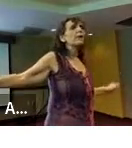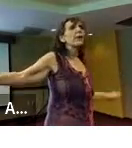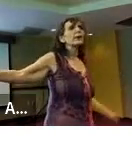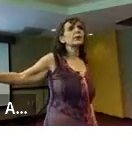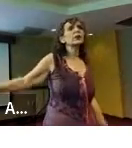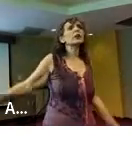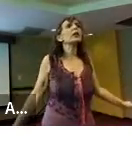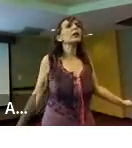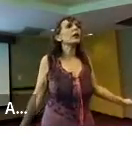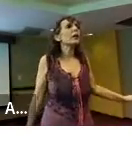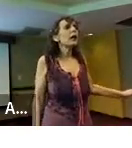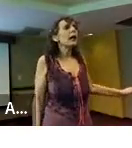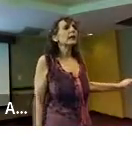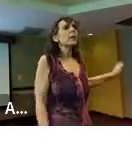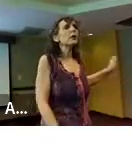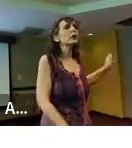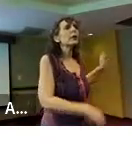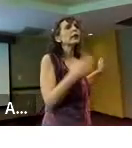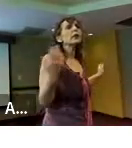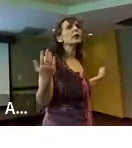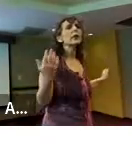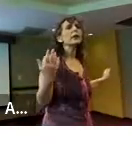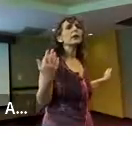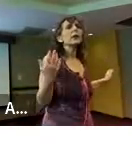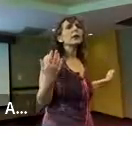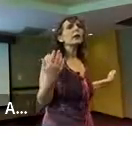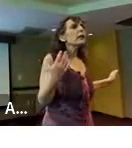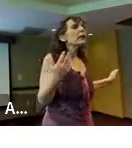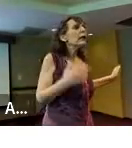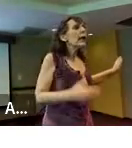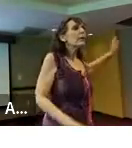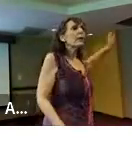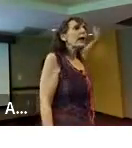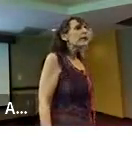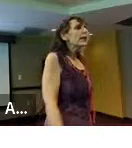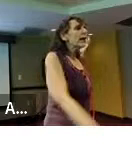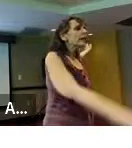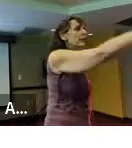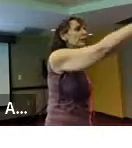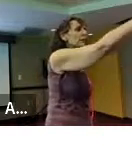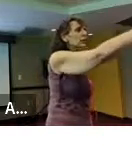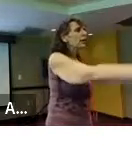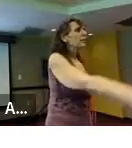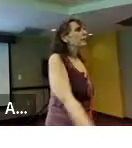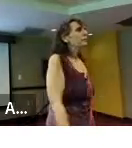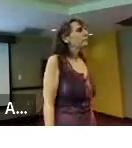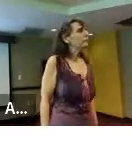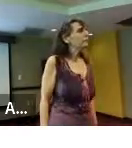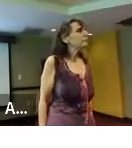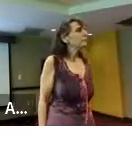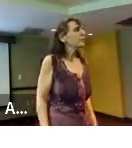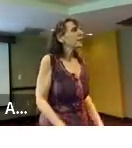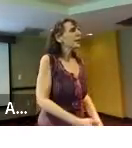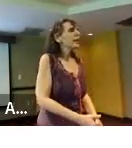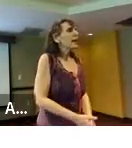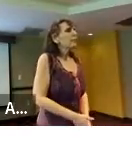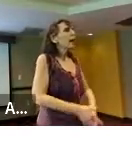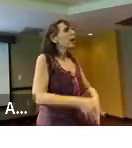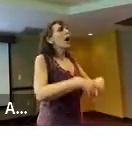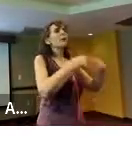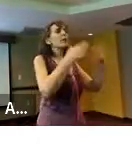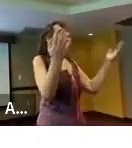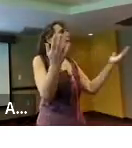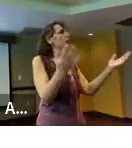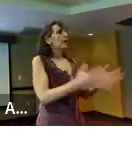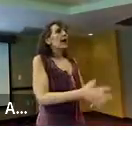Experiences where you have felt excluded as opposed to included. Anybody have it? Yes, this gentleman. I'm gonna take off my